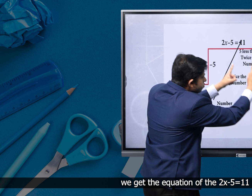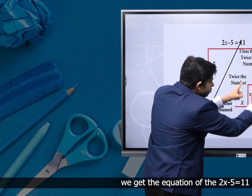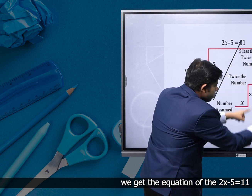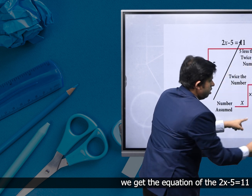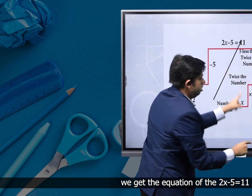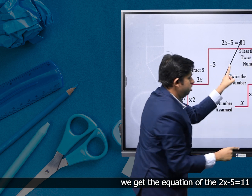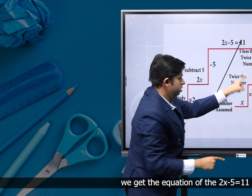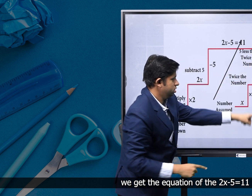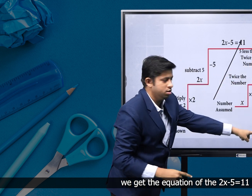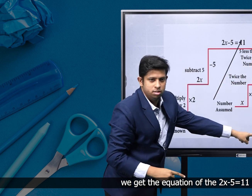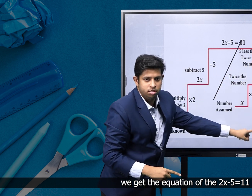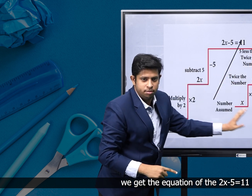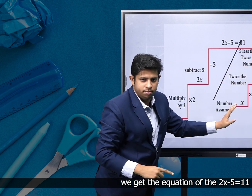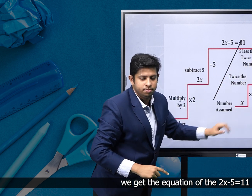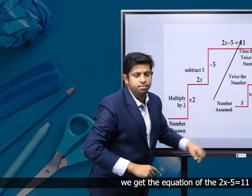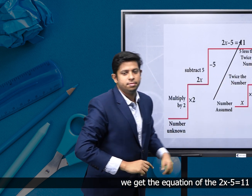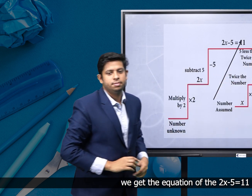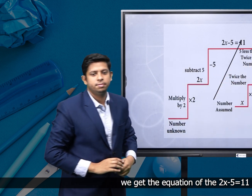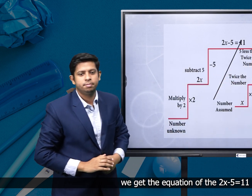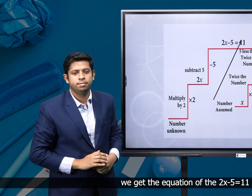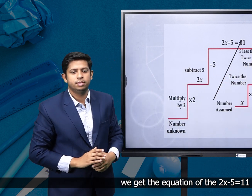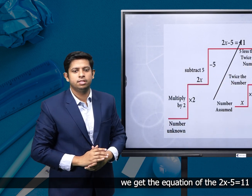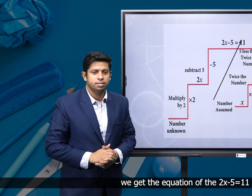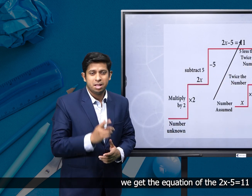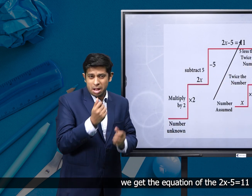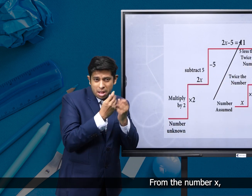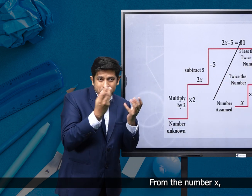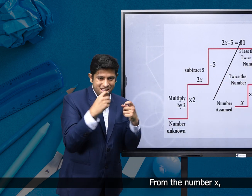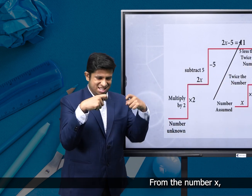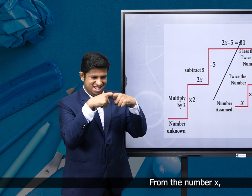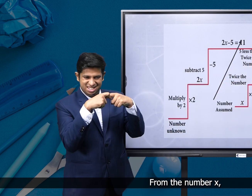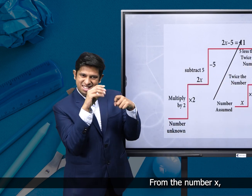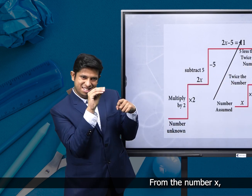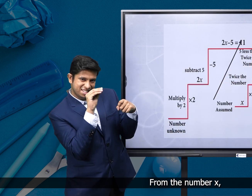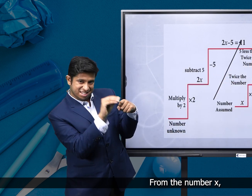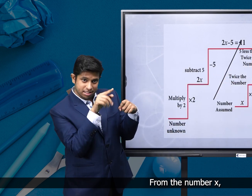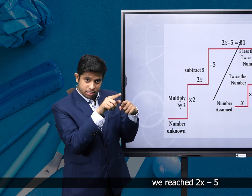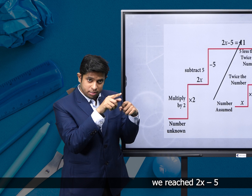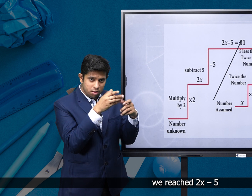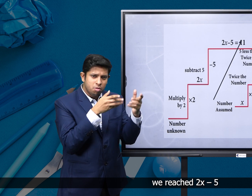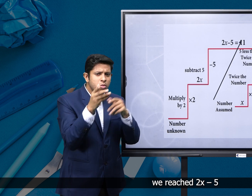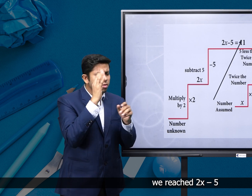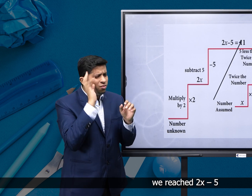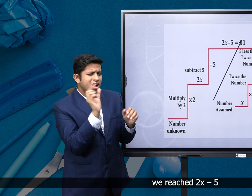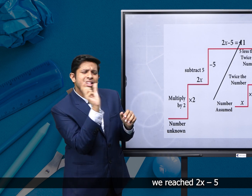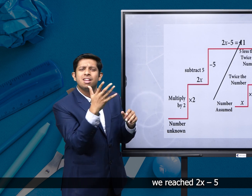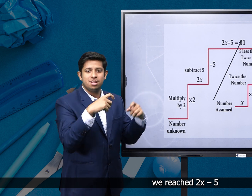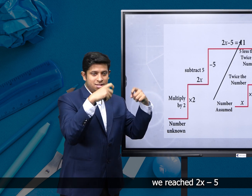equation over there. 2x minus 5 is equal to 11. From the number x, we reached 2x minus 5